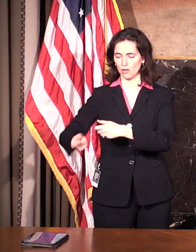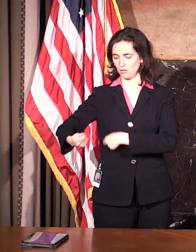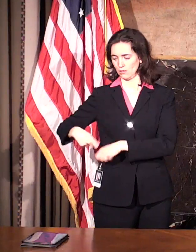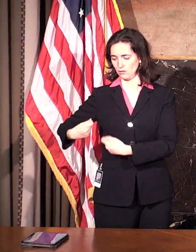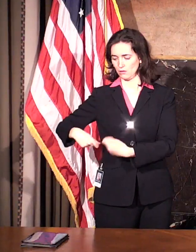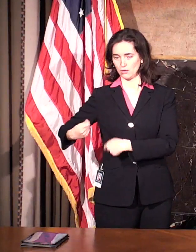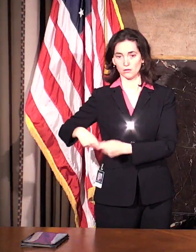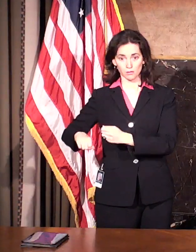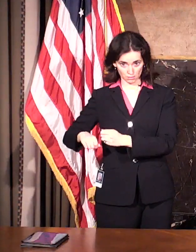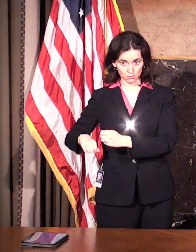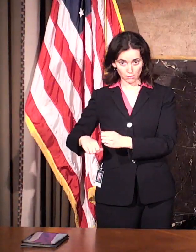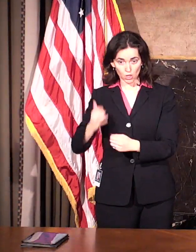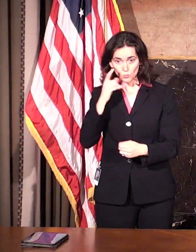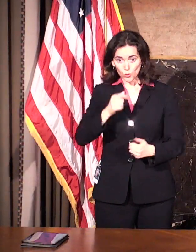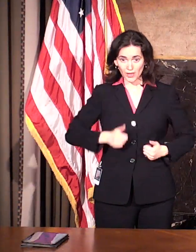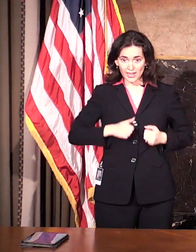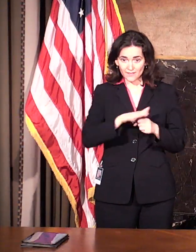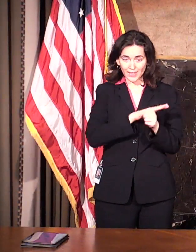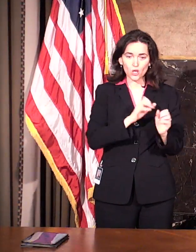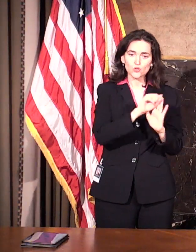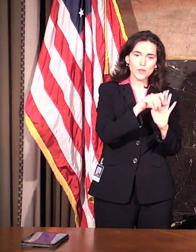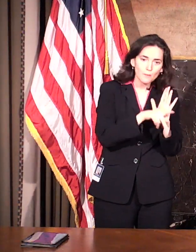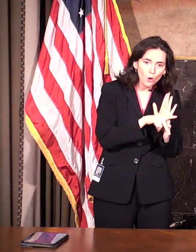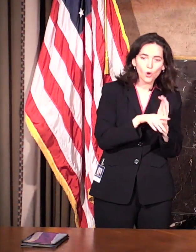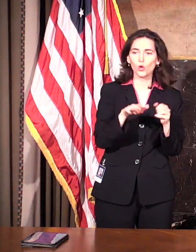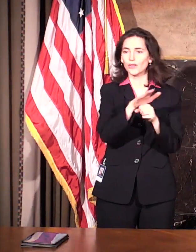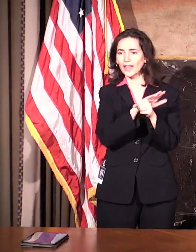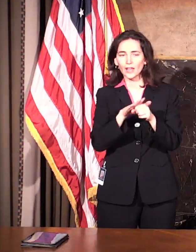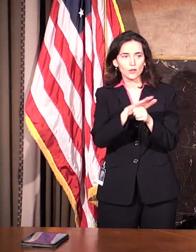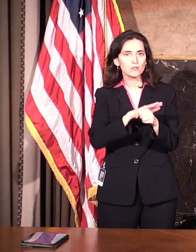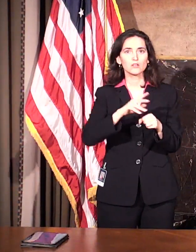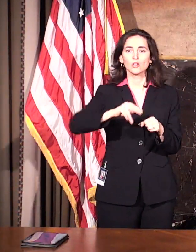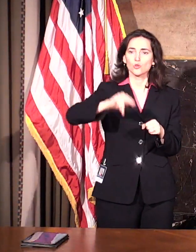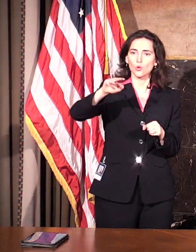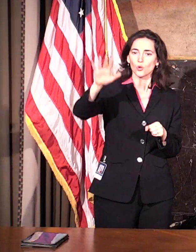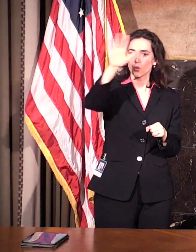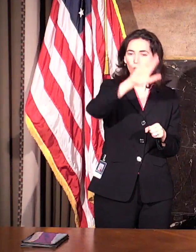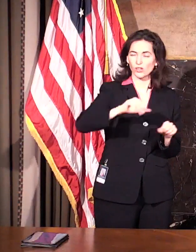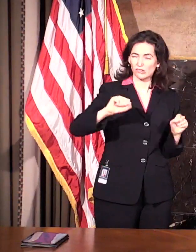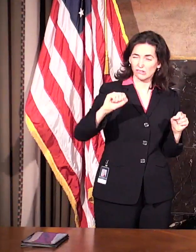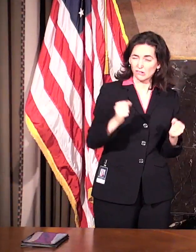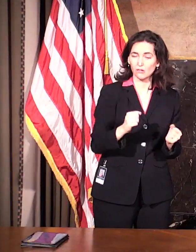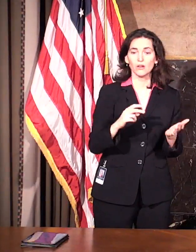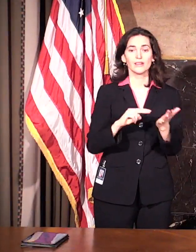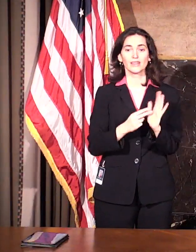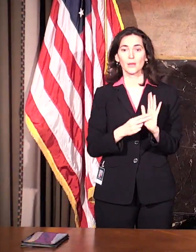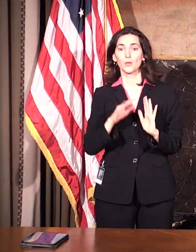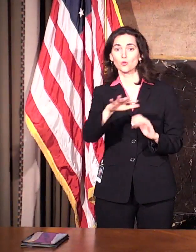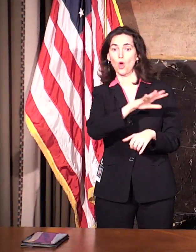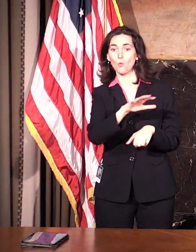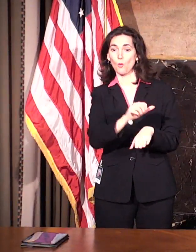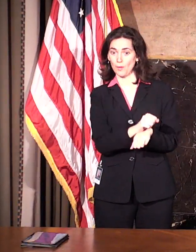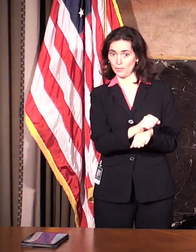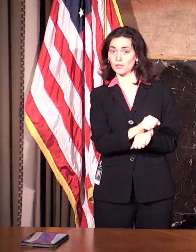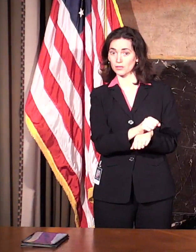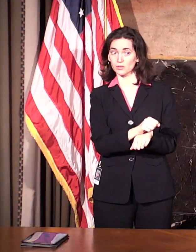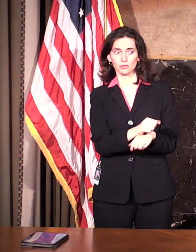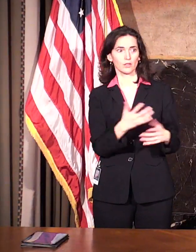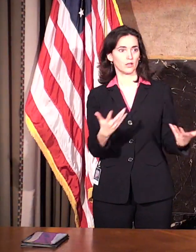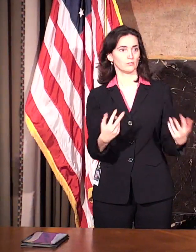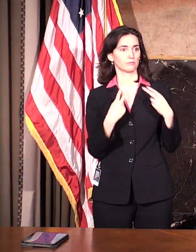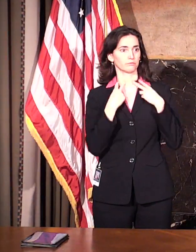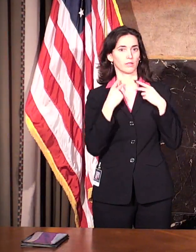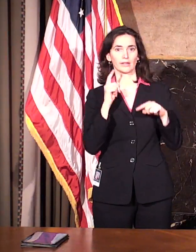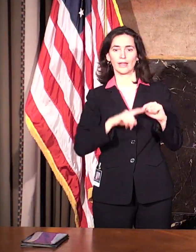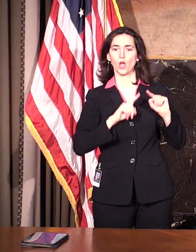if you live in the Shreveport area or some other northern parts of the state, it is likely that your appointments will be affected